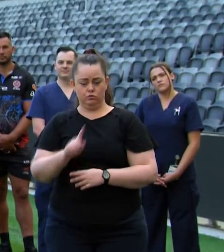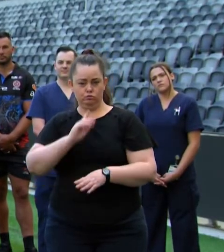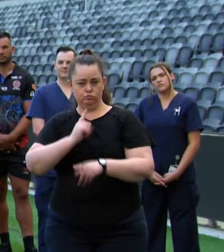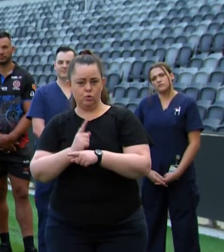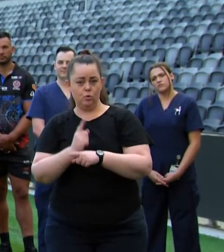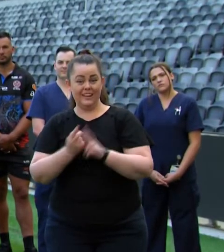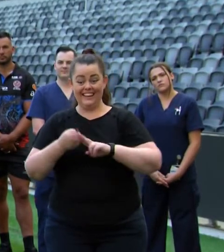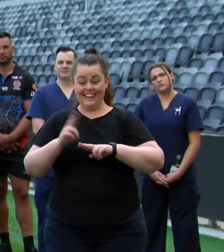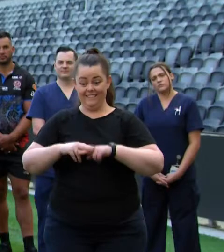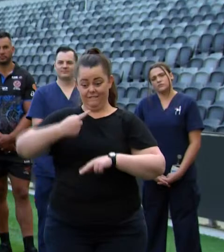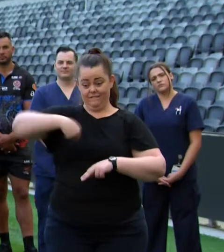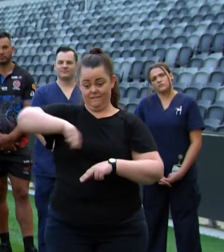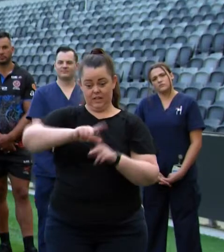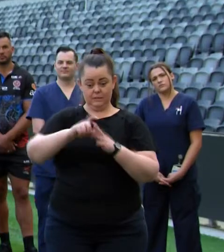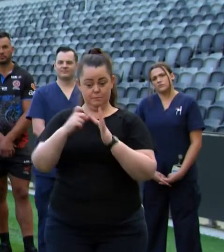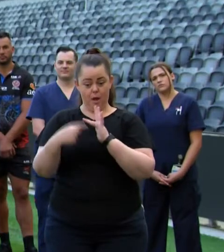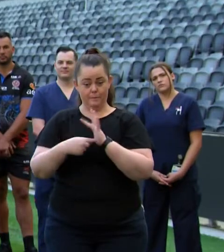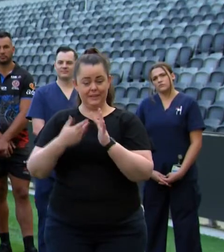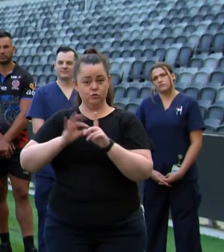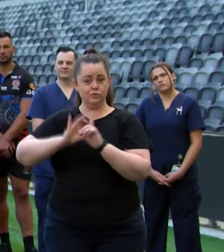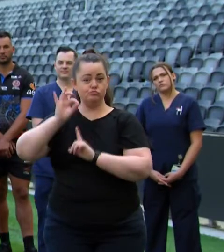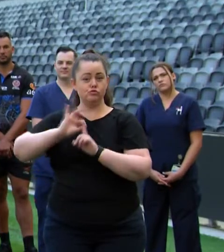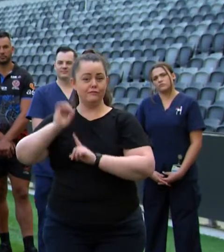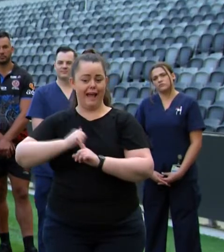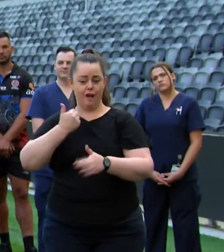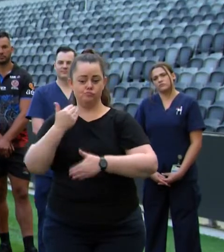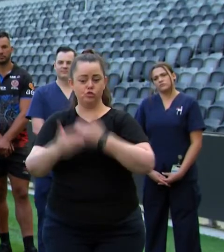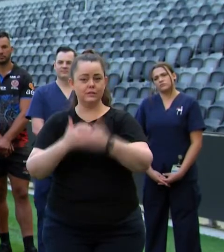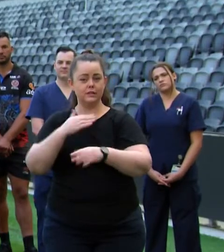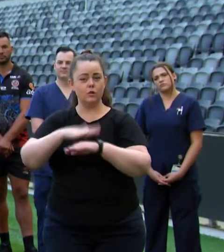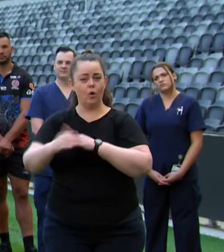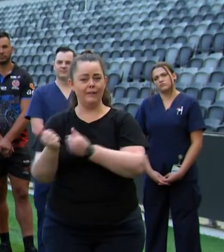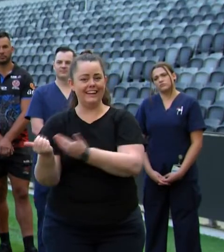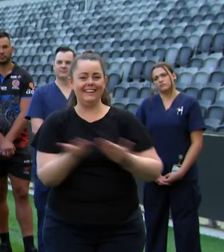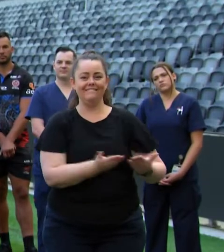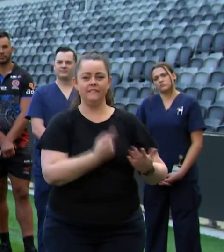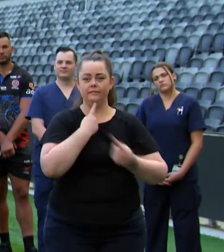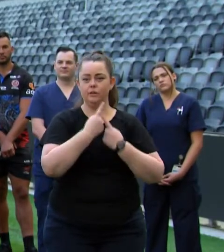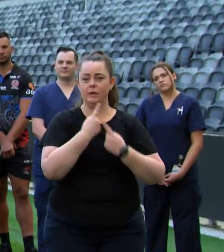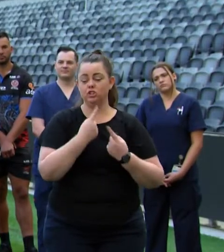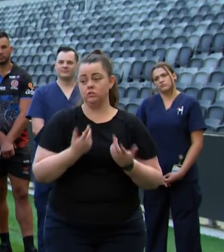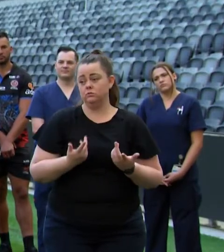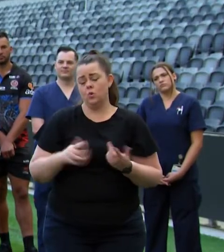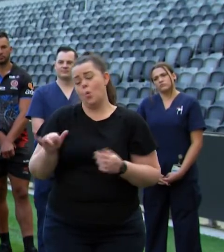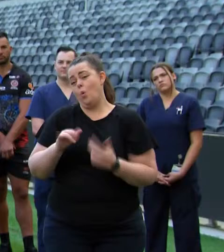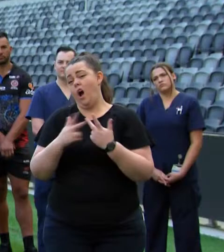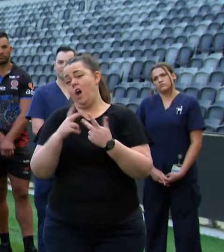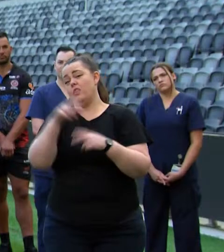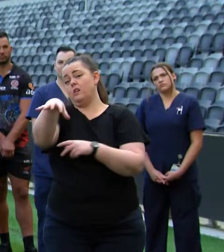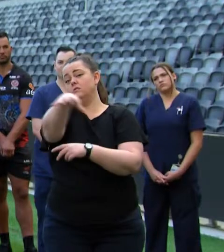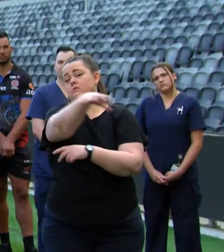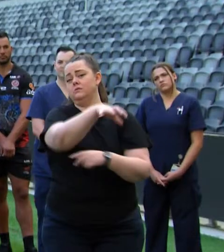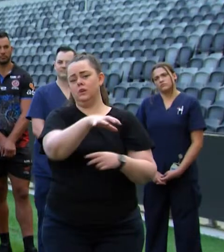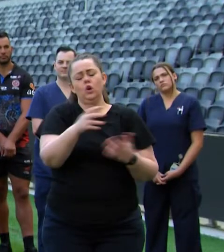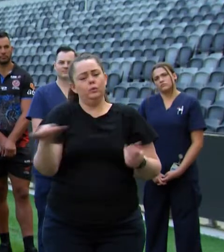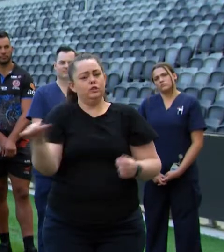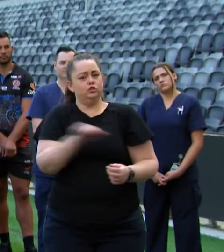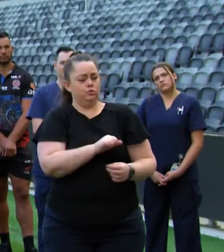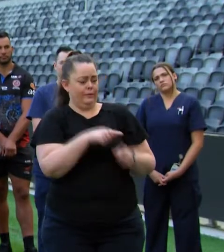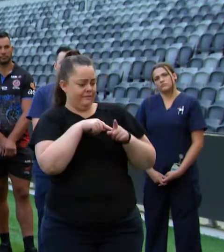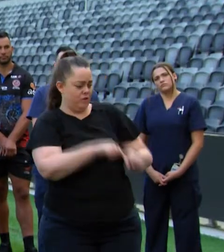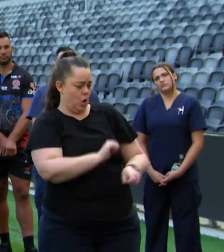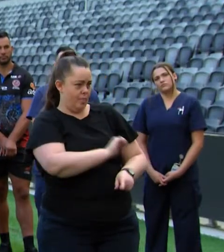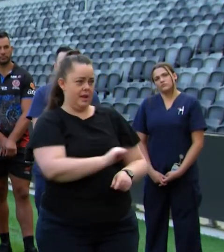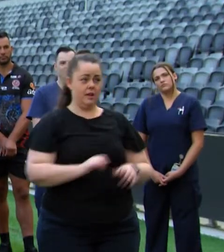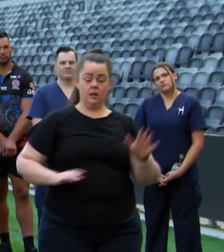relation to its engagement, whether the Auditor General or any of the other integrity agencies, they should take that on board and adopt their processes appropriately. So you stand